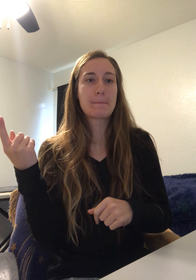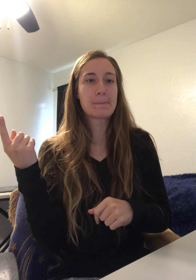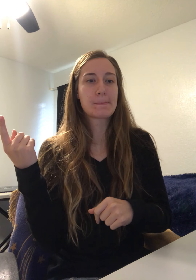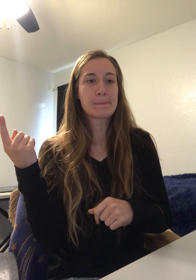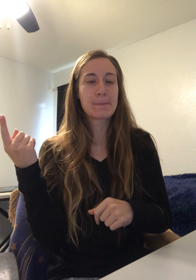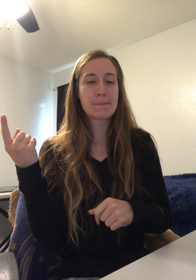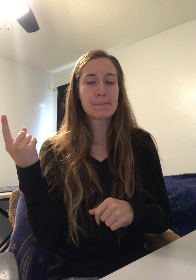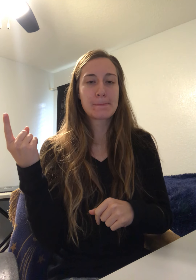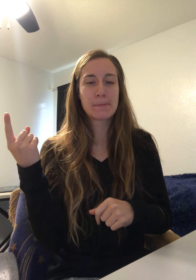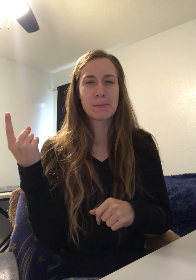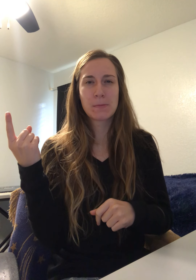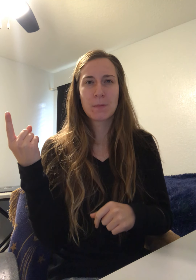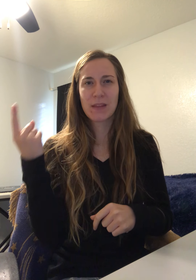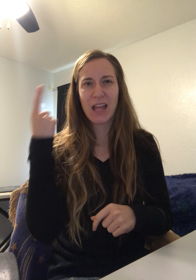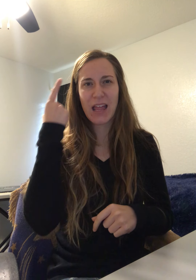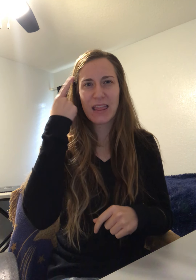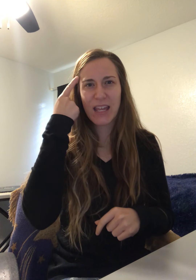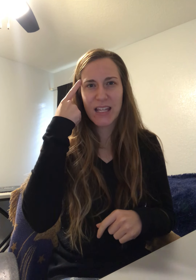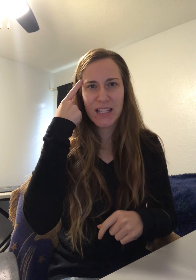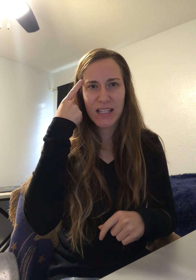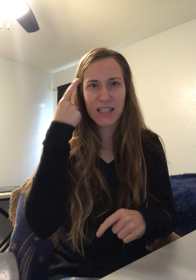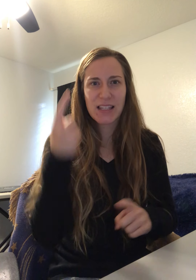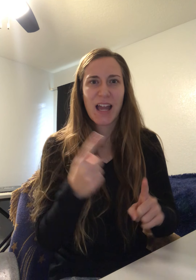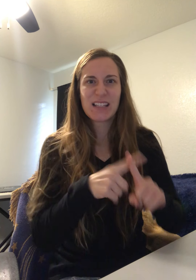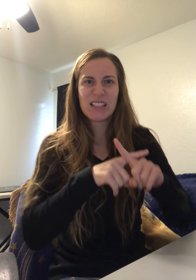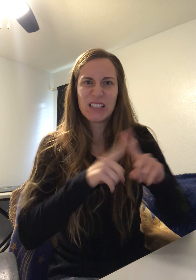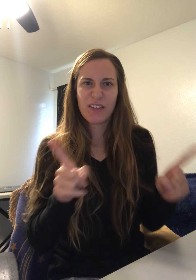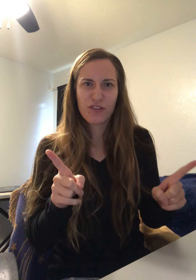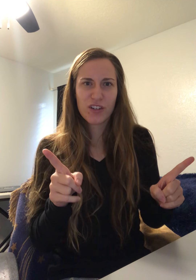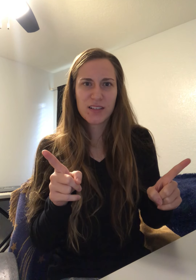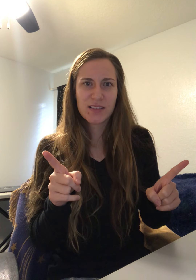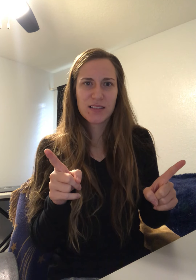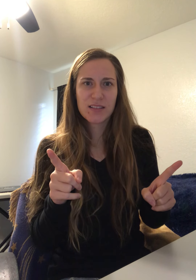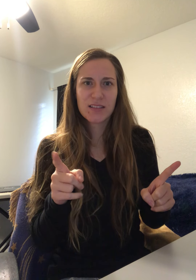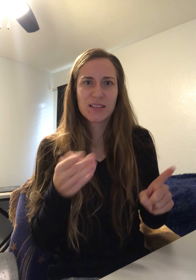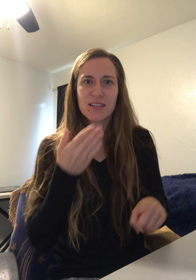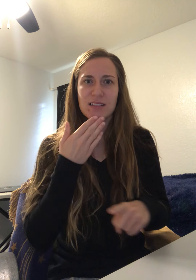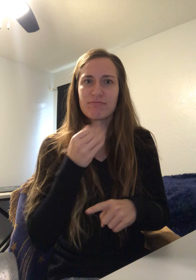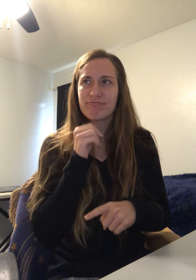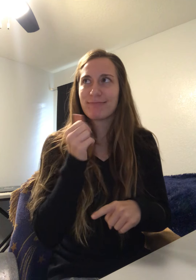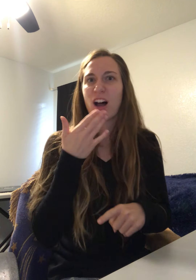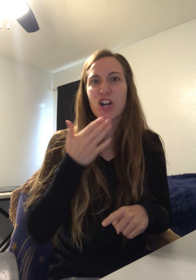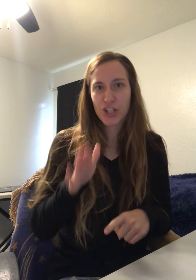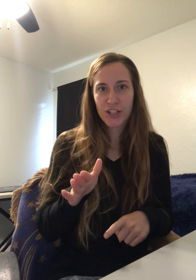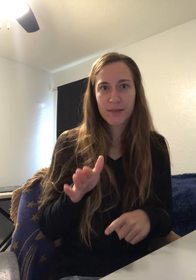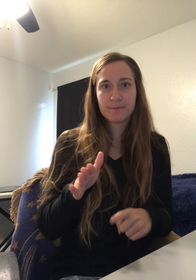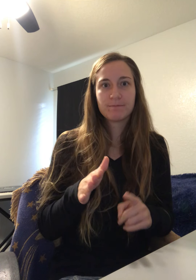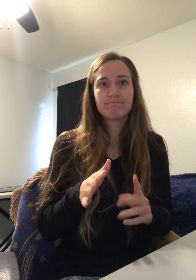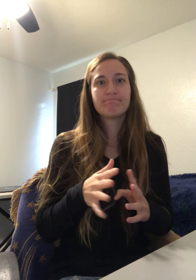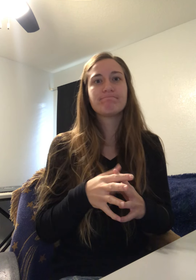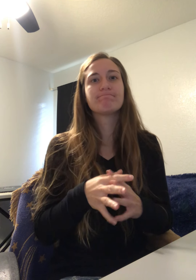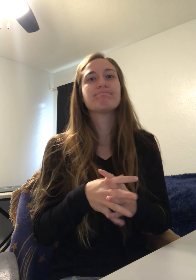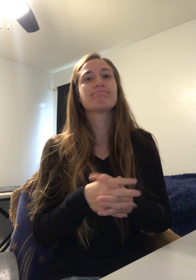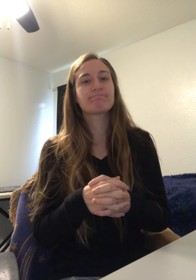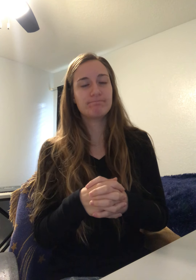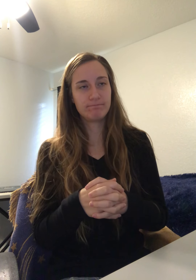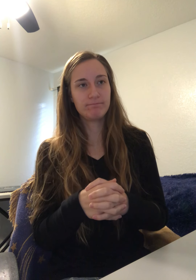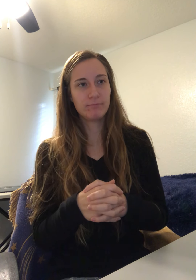some sort of legitimate perspective, and that perspective is usually our own. And I hope that the